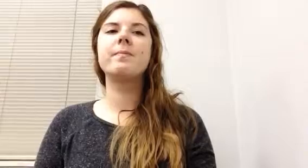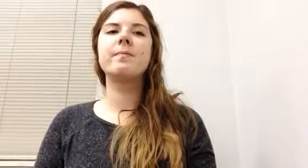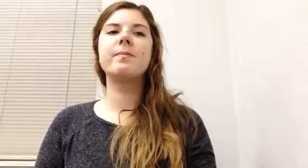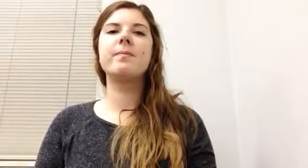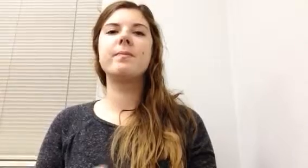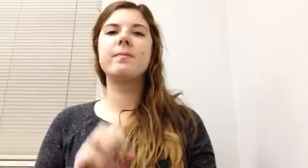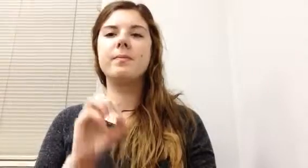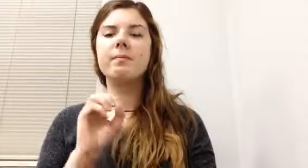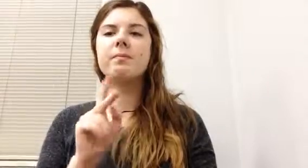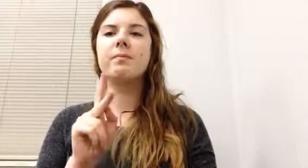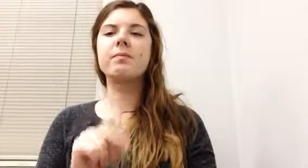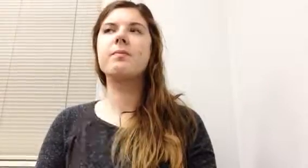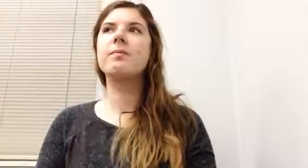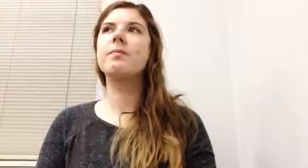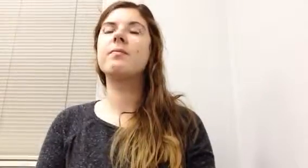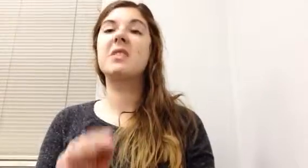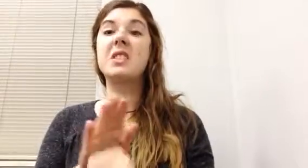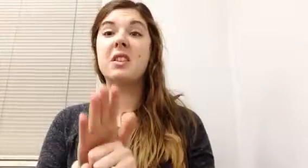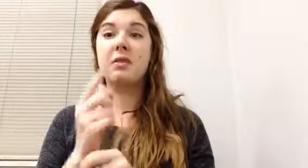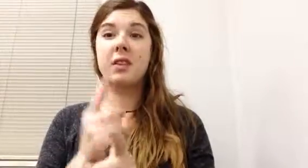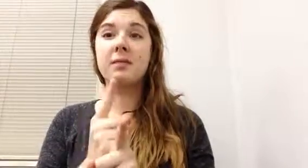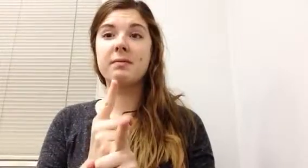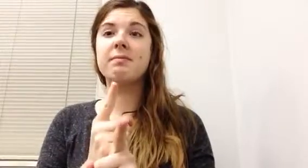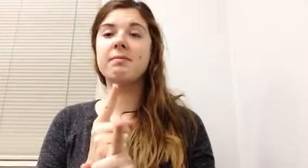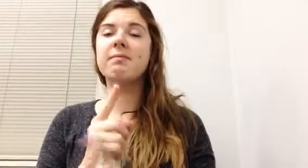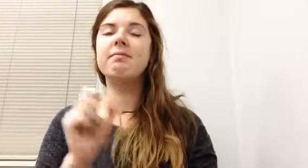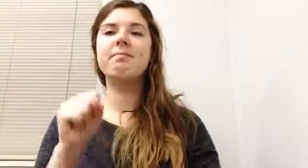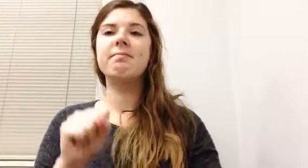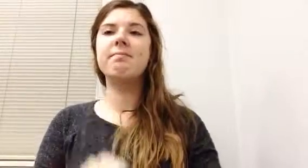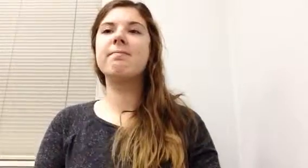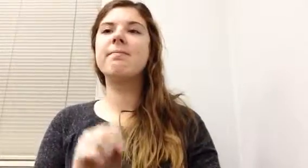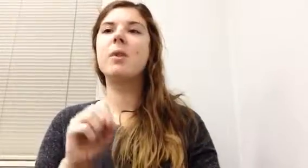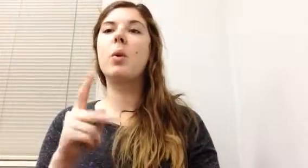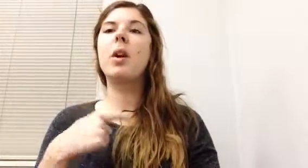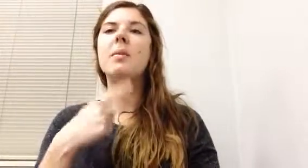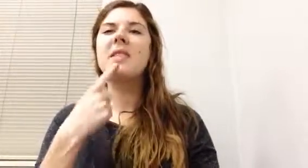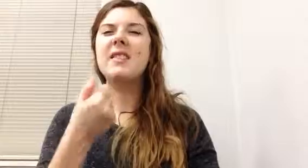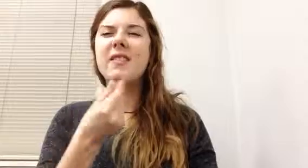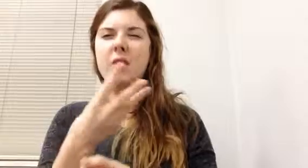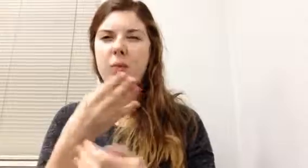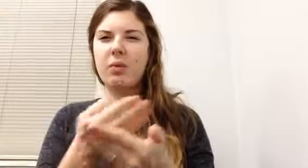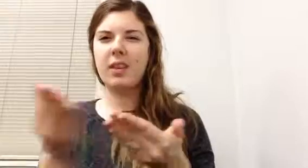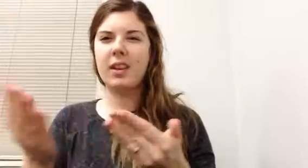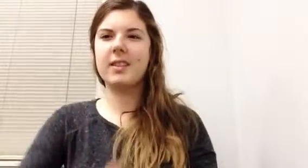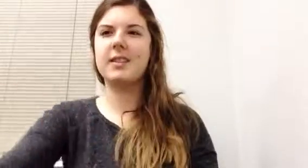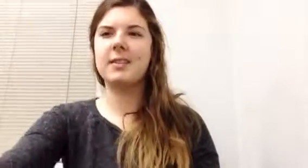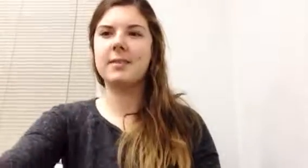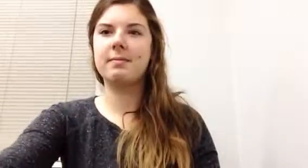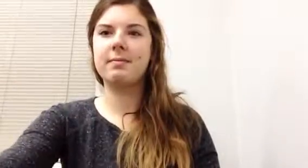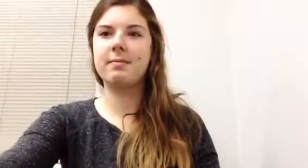not, huh? Yep. All right, let me say a few things before I pass out your test. You guys can take everything off.